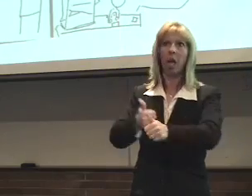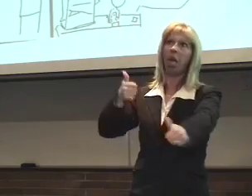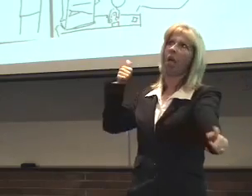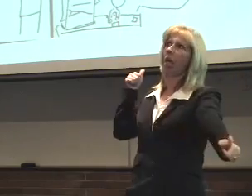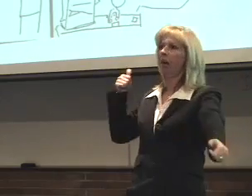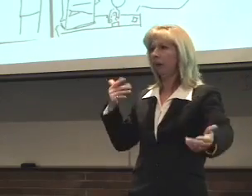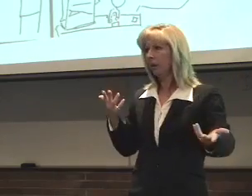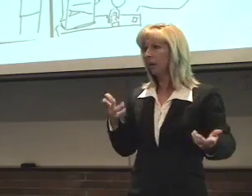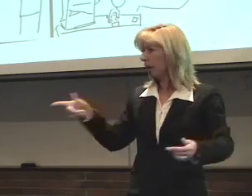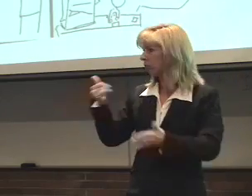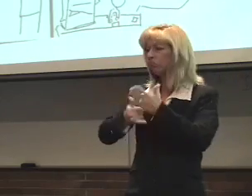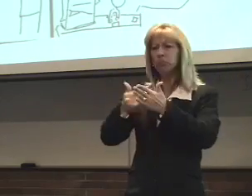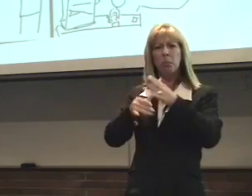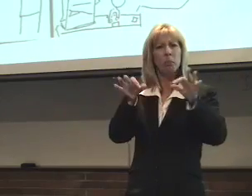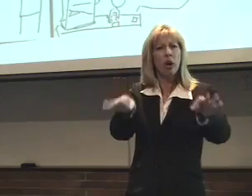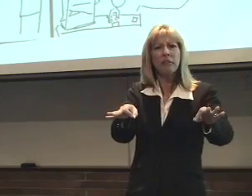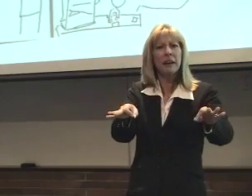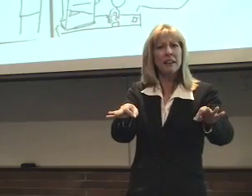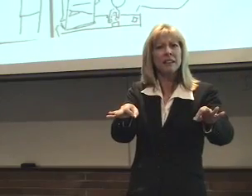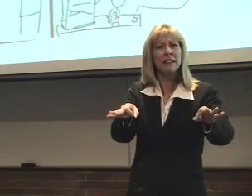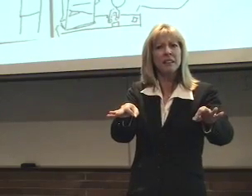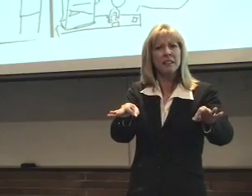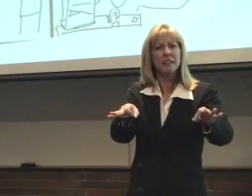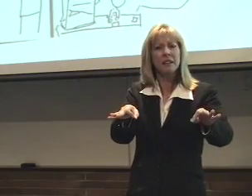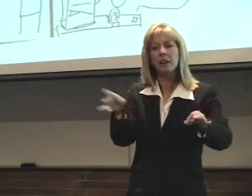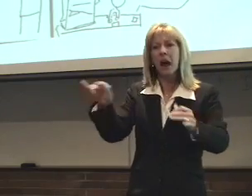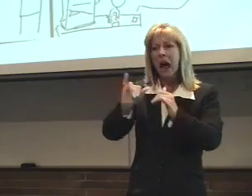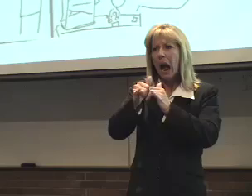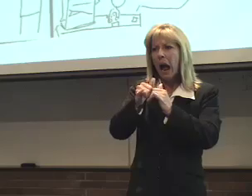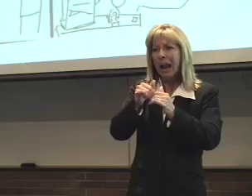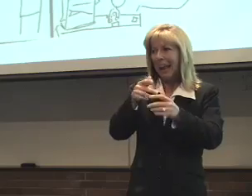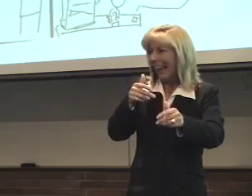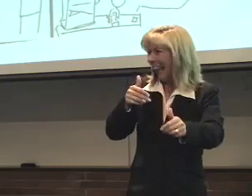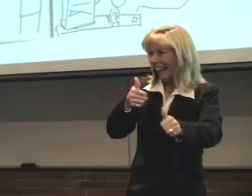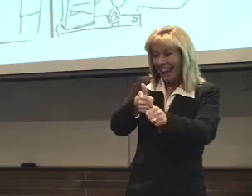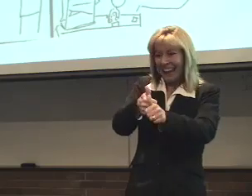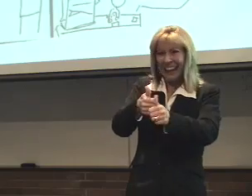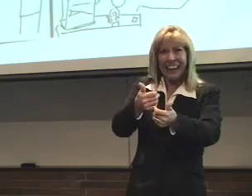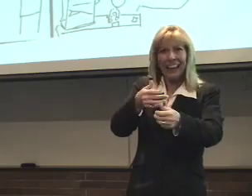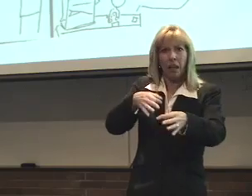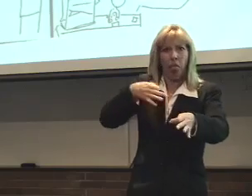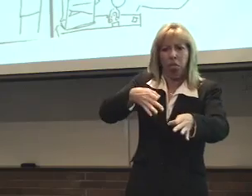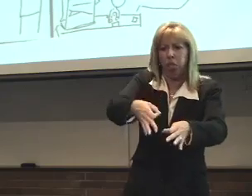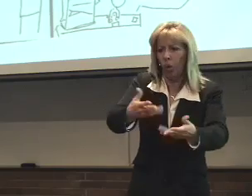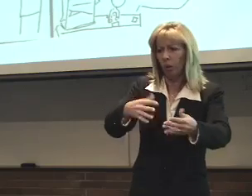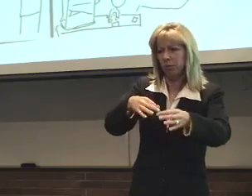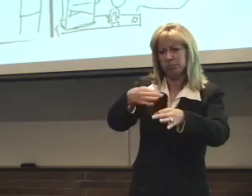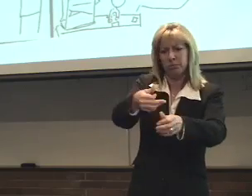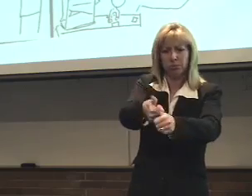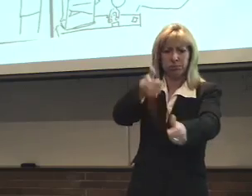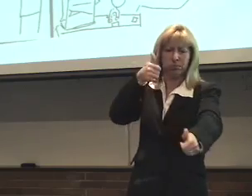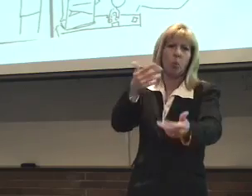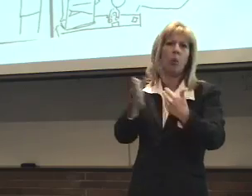And look at his illustration, how he illustrates that he can't keep up. You know, I can't think he did that instead of that, but there's different ways of doing